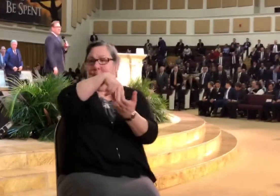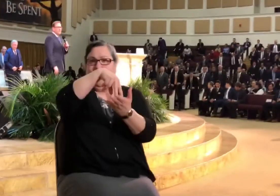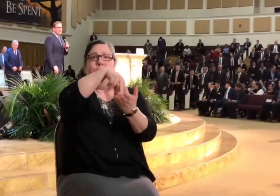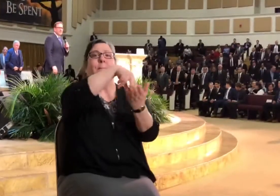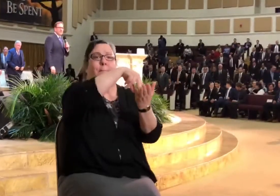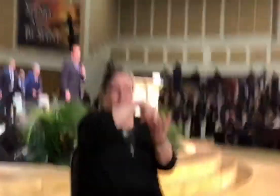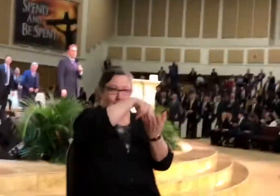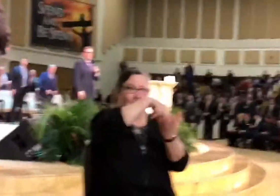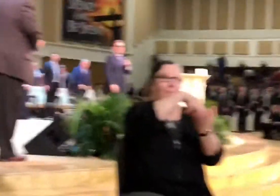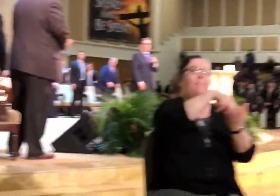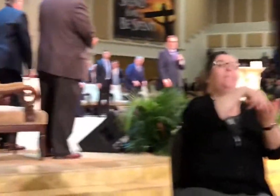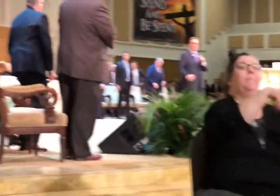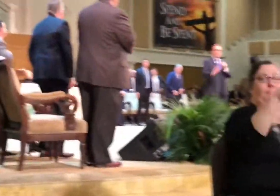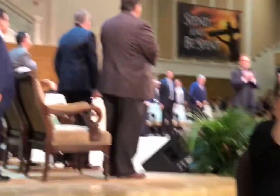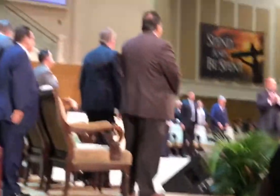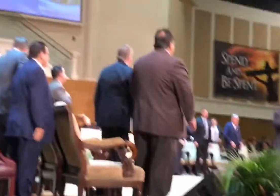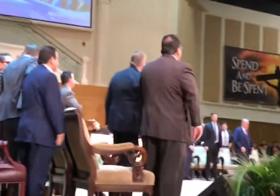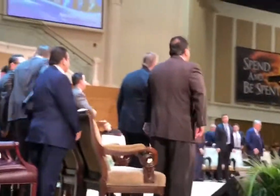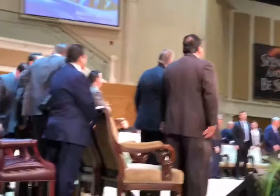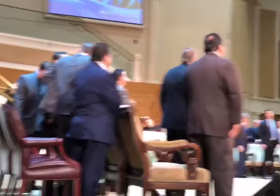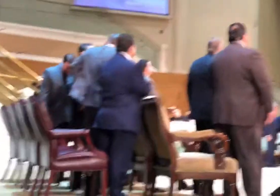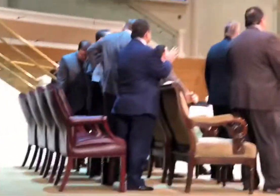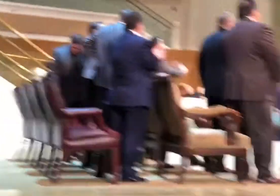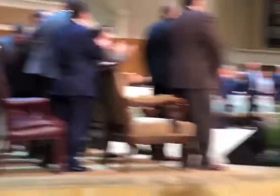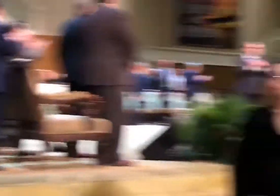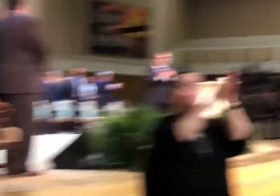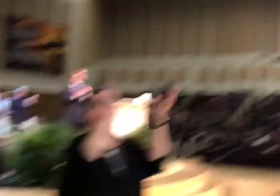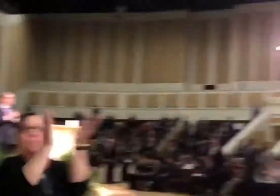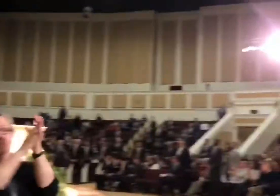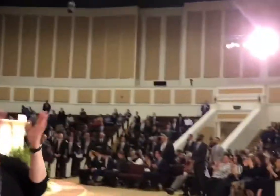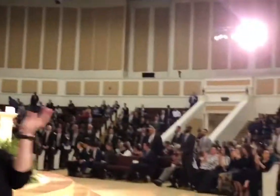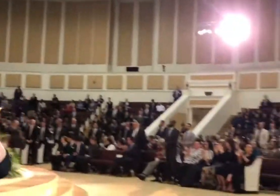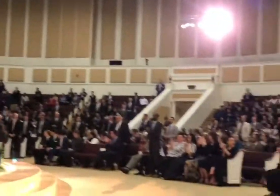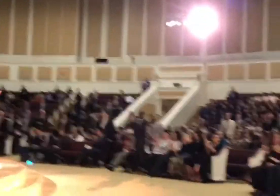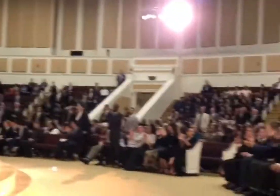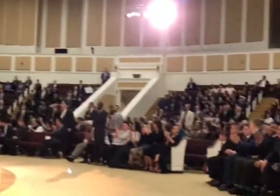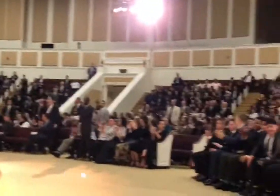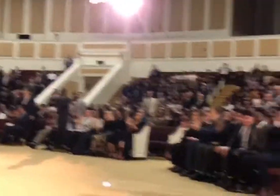Amen. Give these brothers and sisters a big hand.